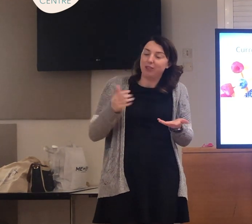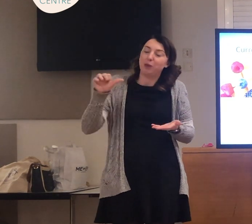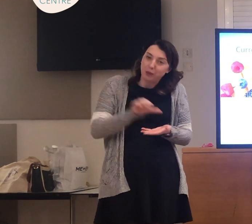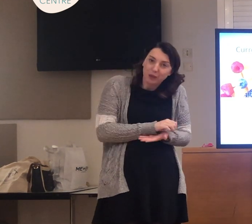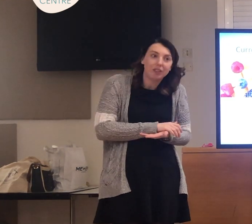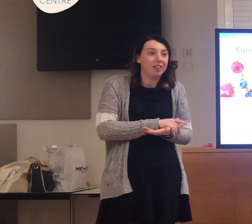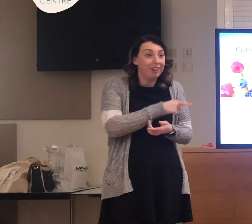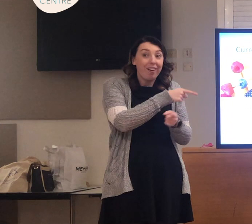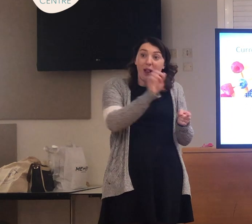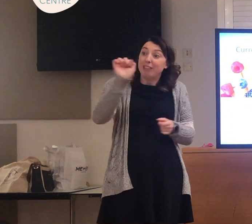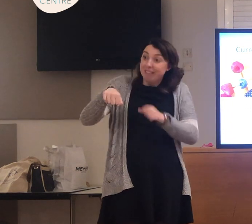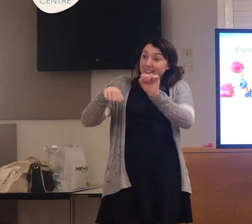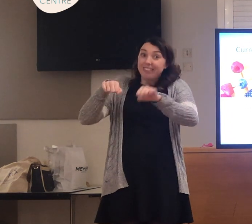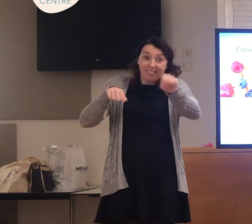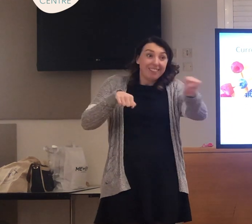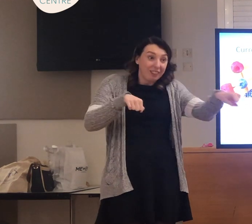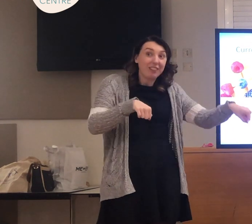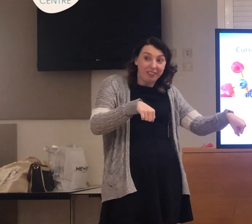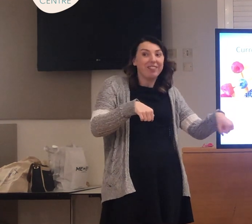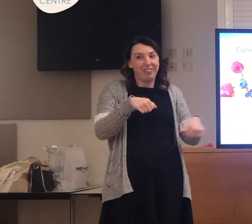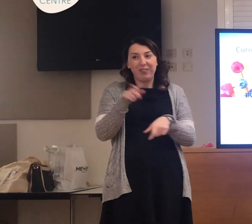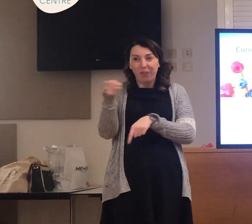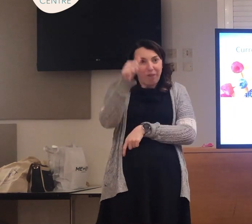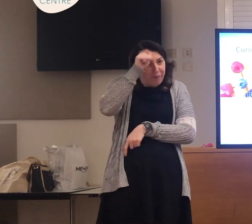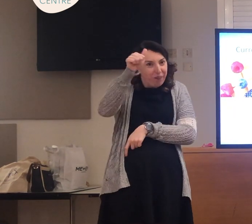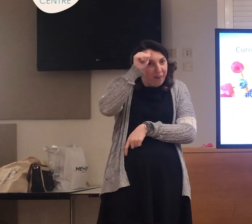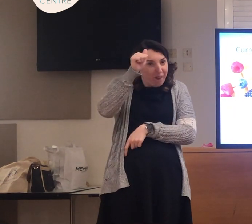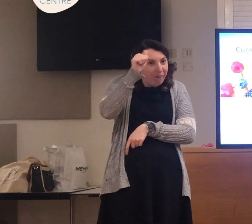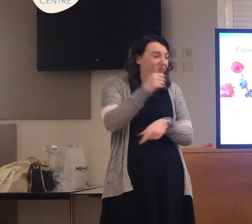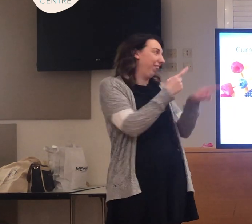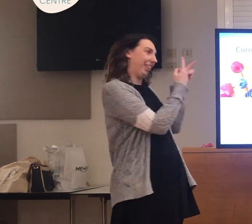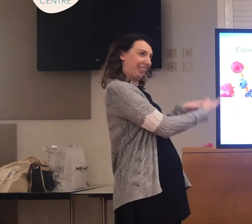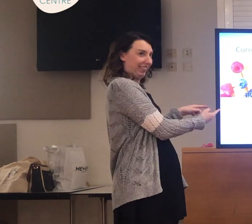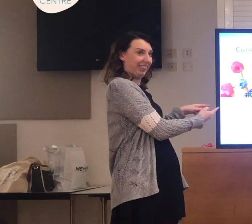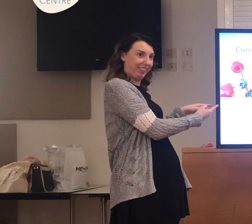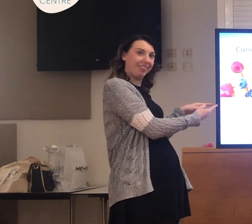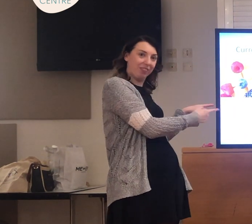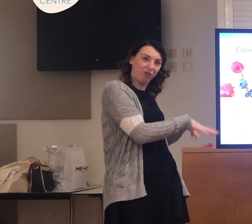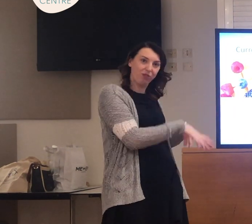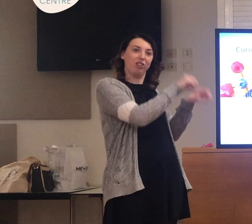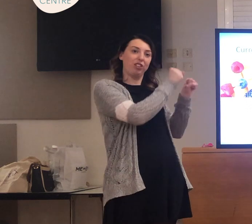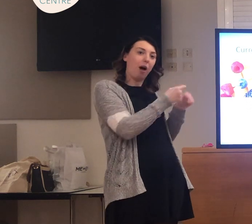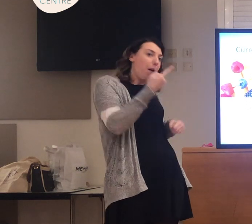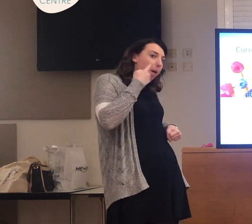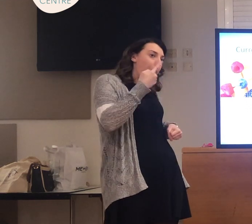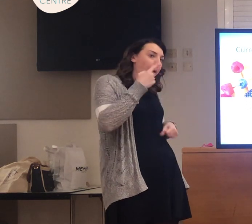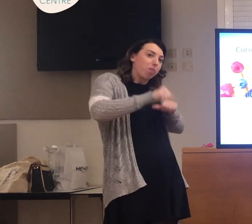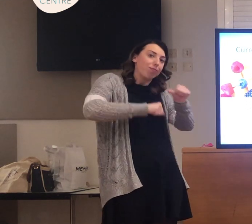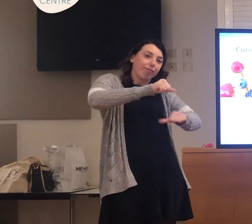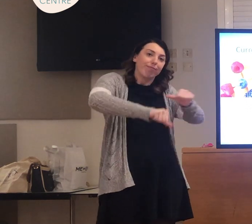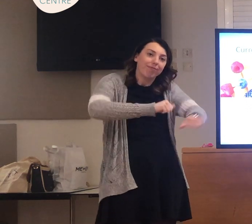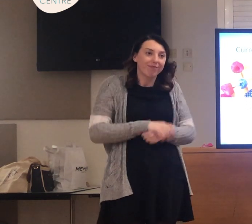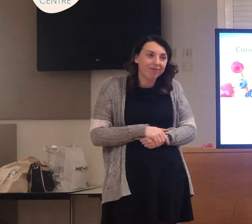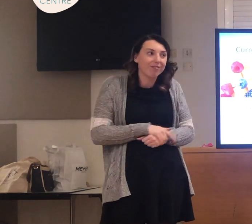And I can see lots of nodding. That's really familiar. This is where we start to look.